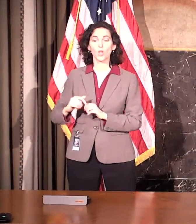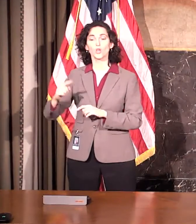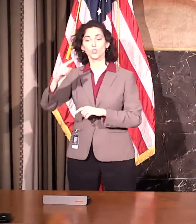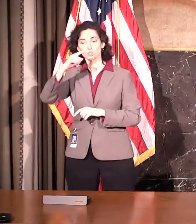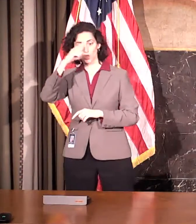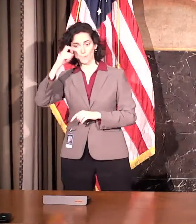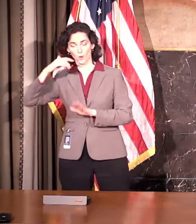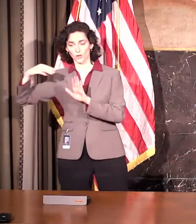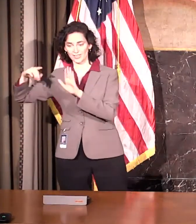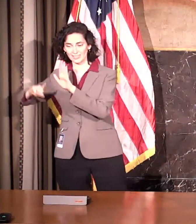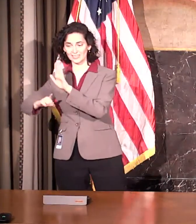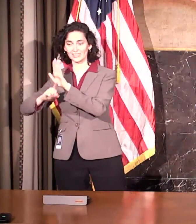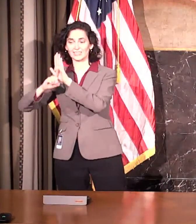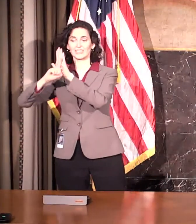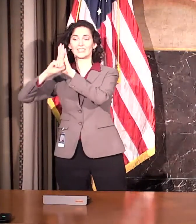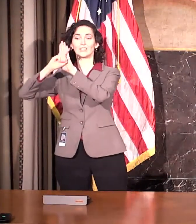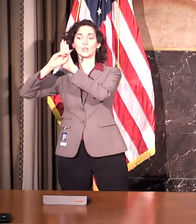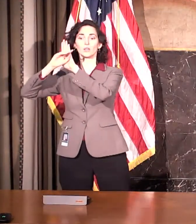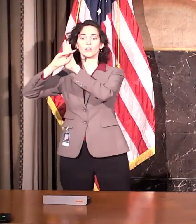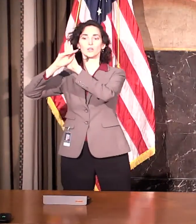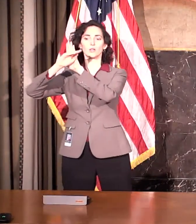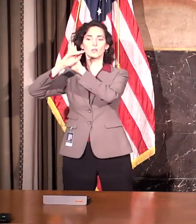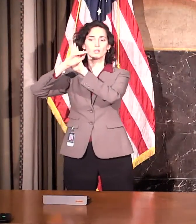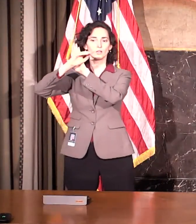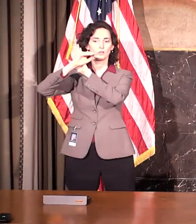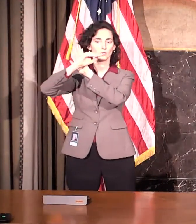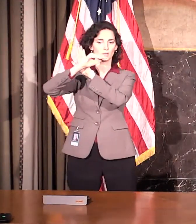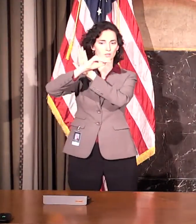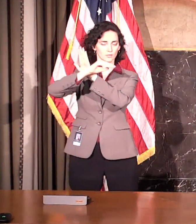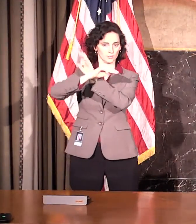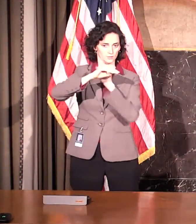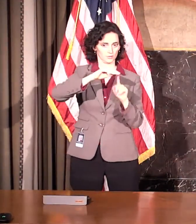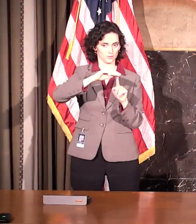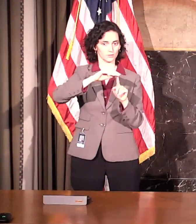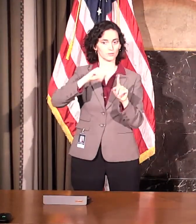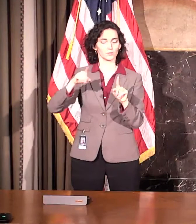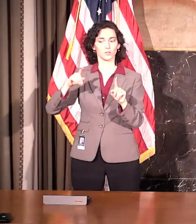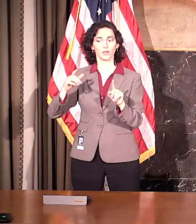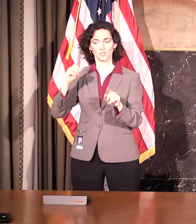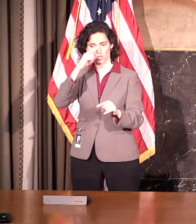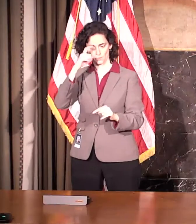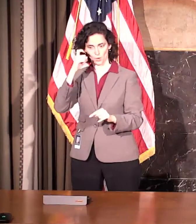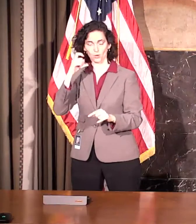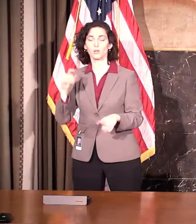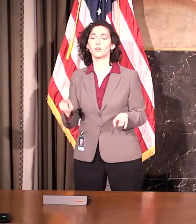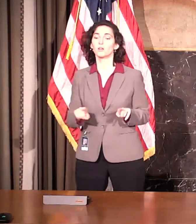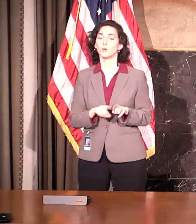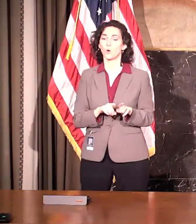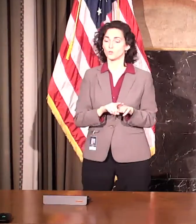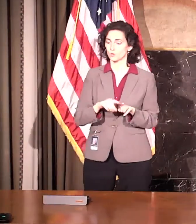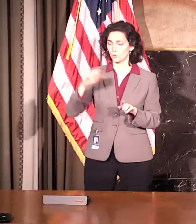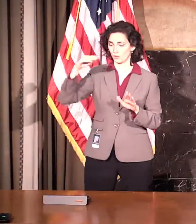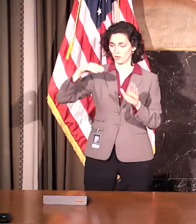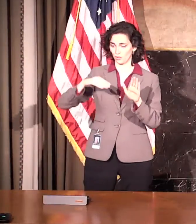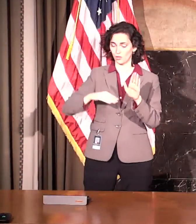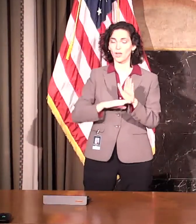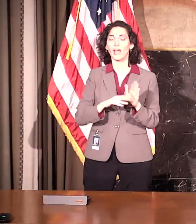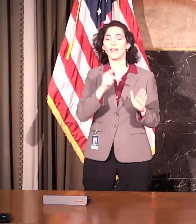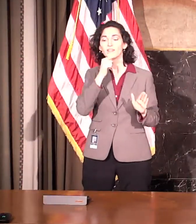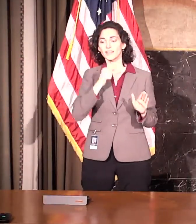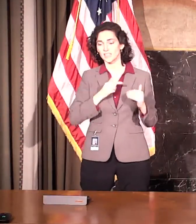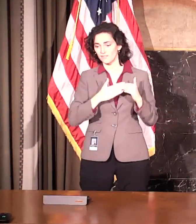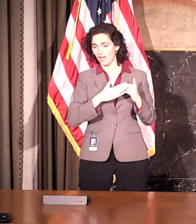And unfortunately, we have seen tripling of our positivity rates in our hospitals since Thanksgiving.